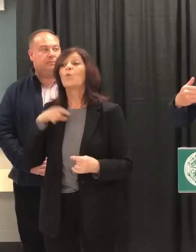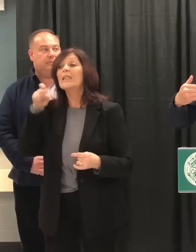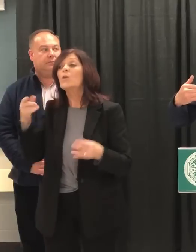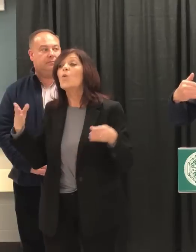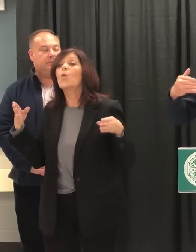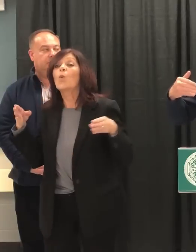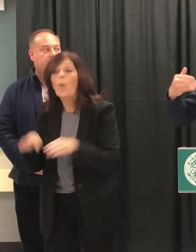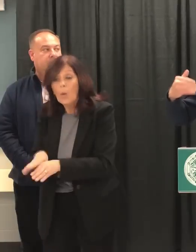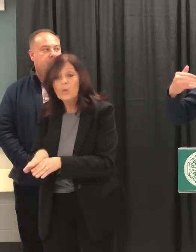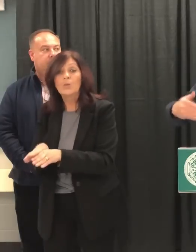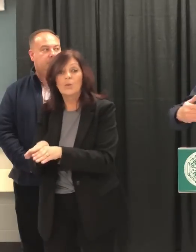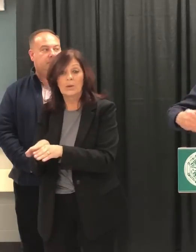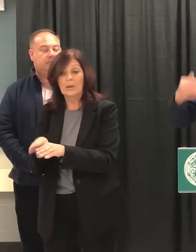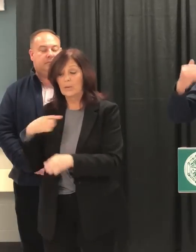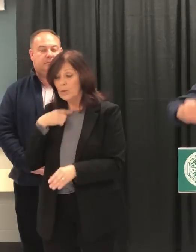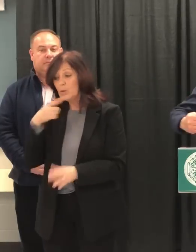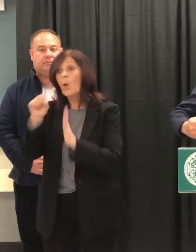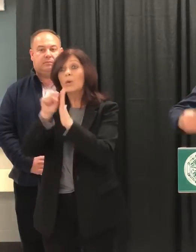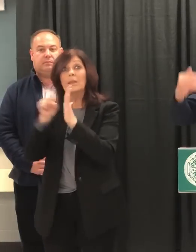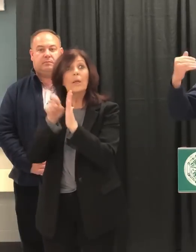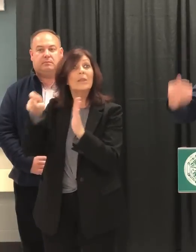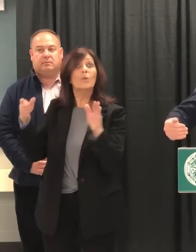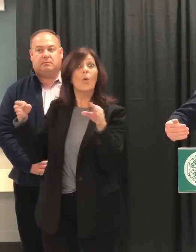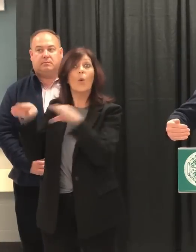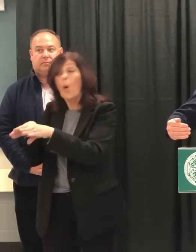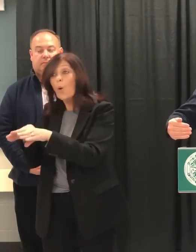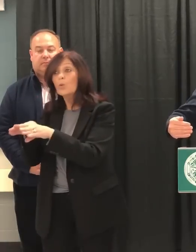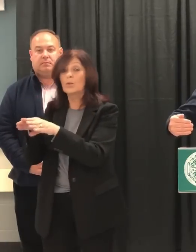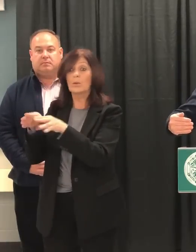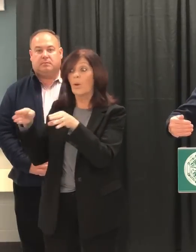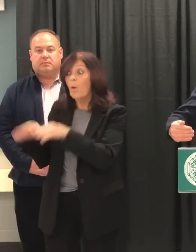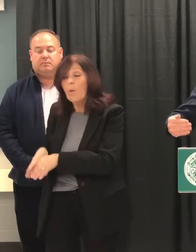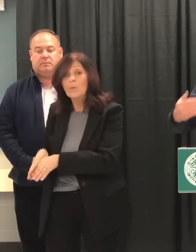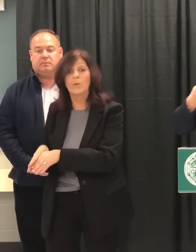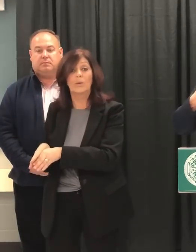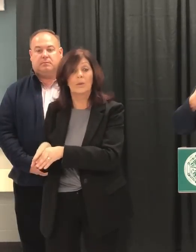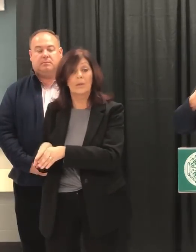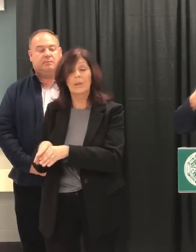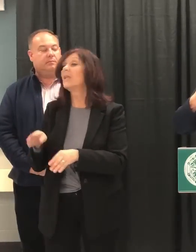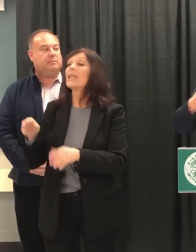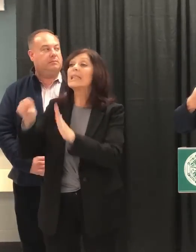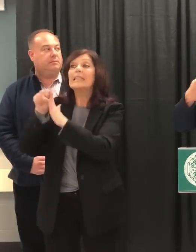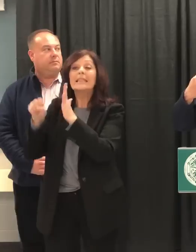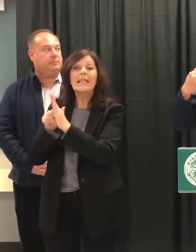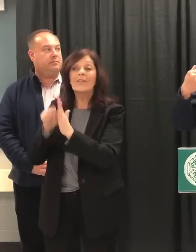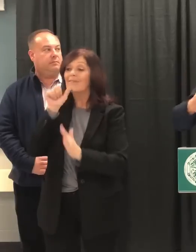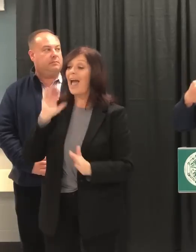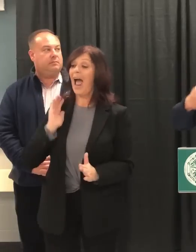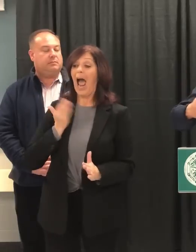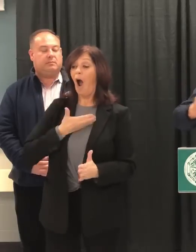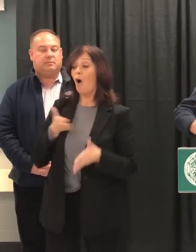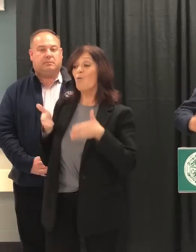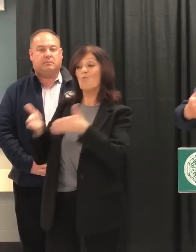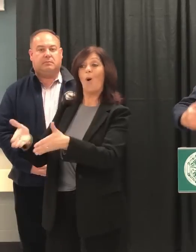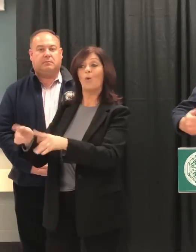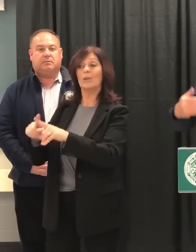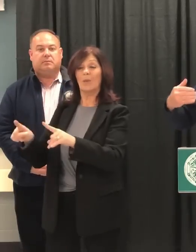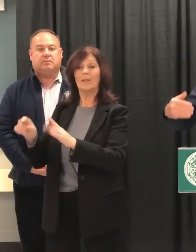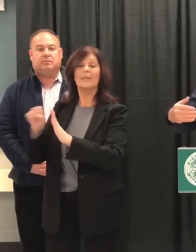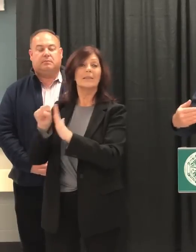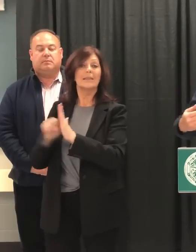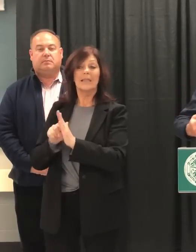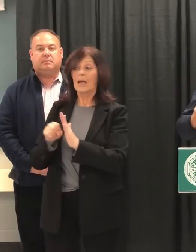these roads, and we told the state we need to close the 400, we need to close the 219. They're not our roads, but we had the boots on the ground